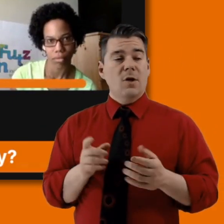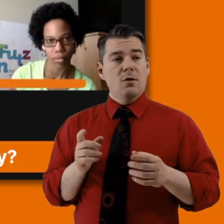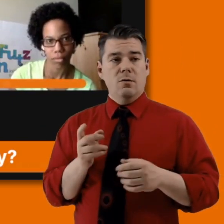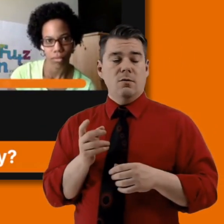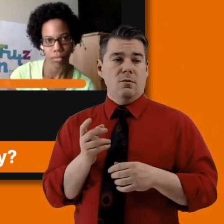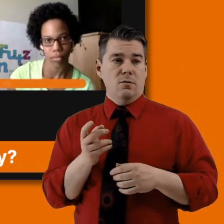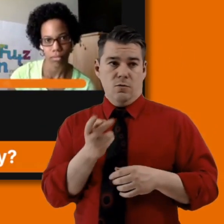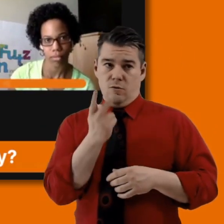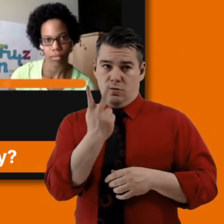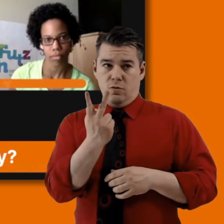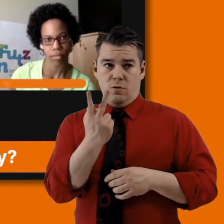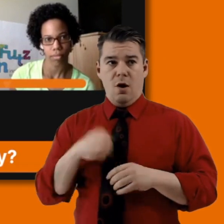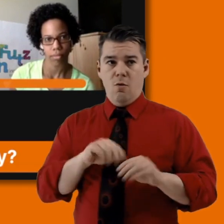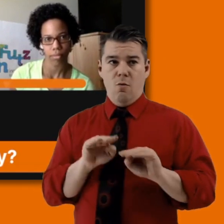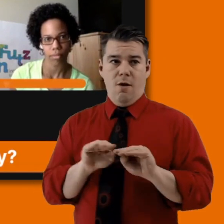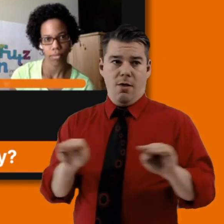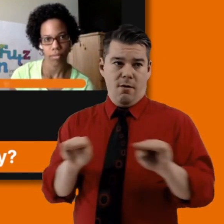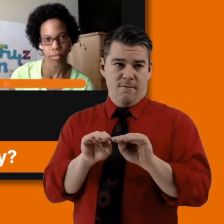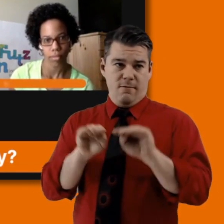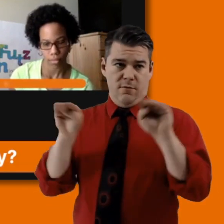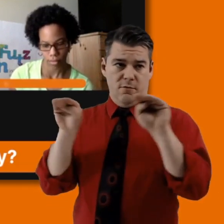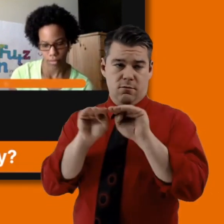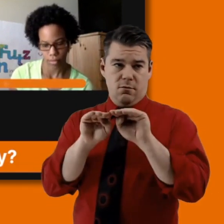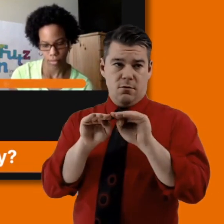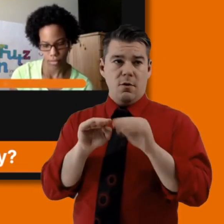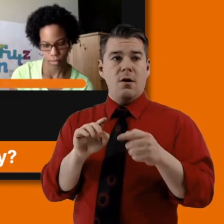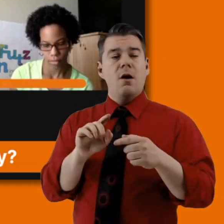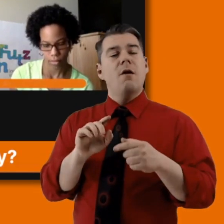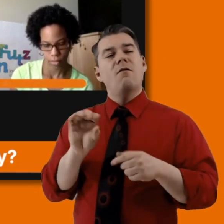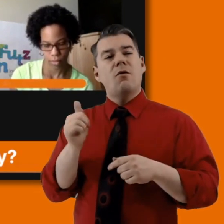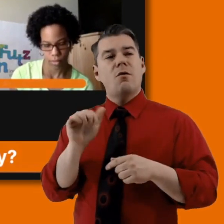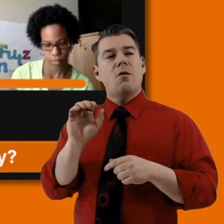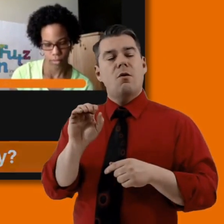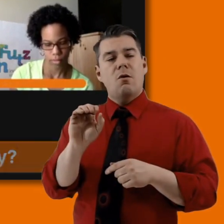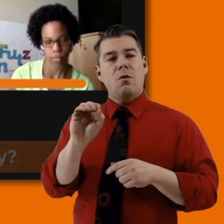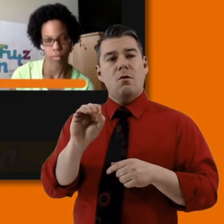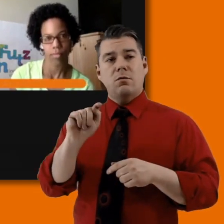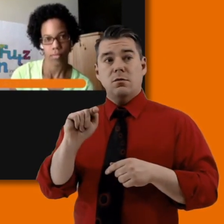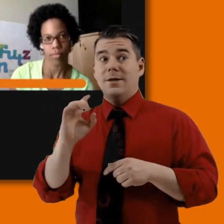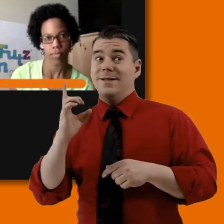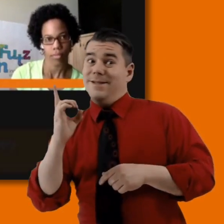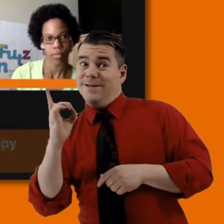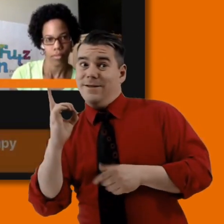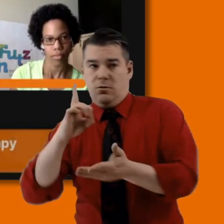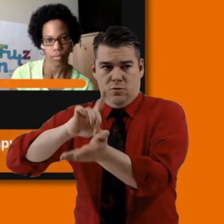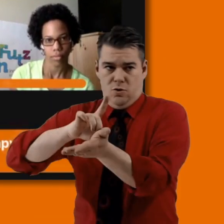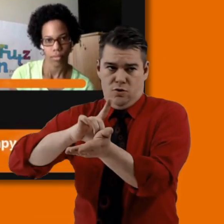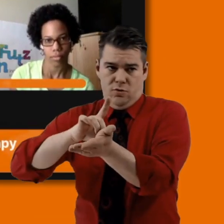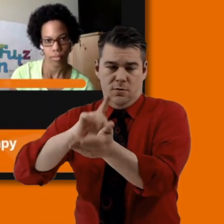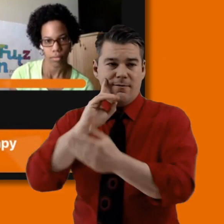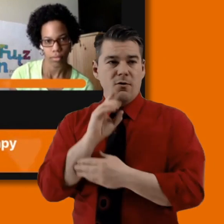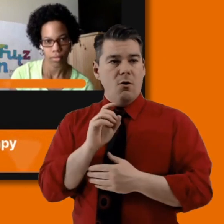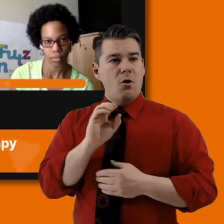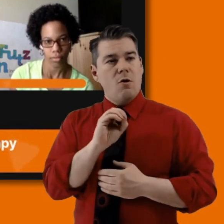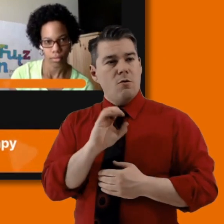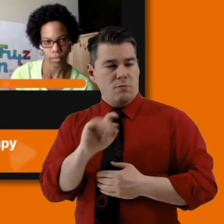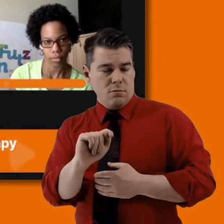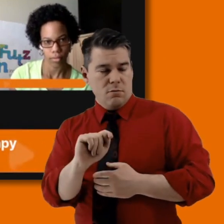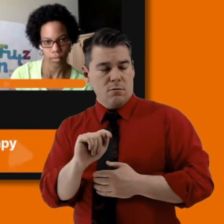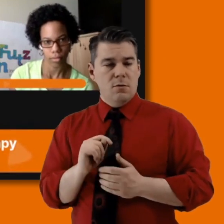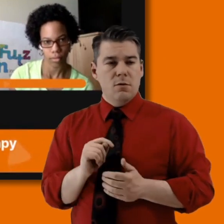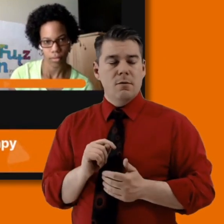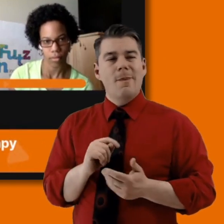our two of our levels. There is an OTD, which is a doctorate of occupational therapy. And